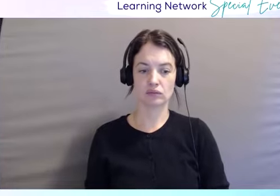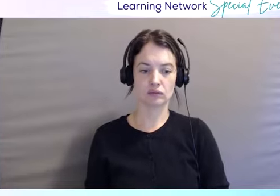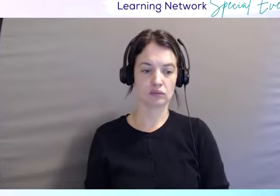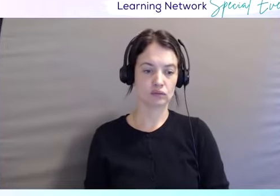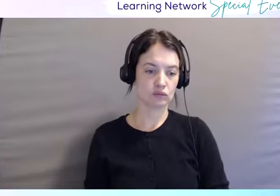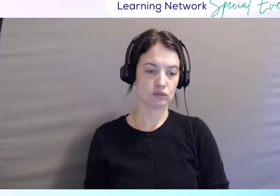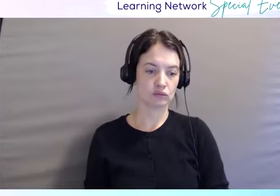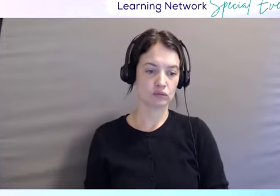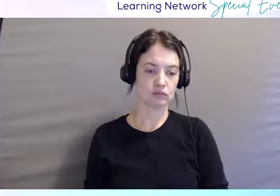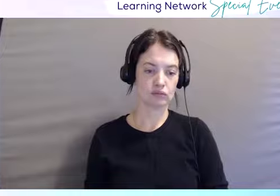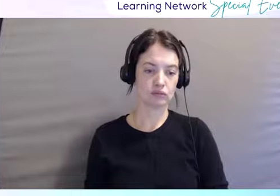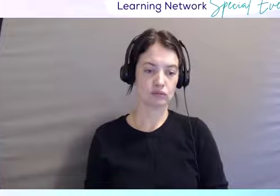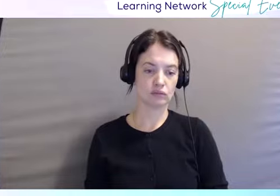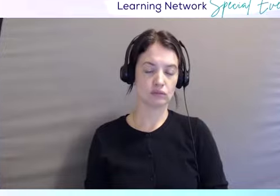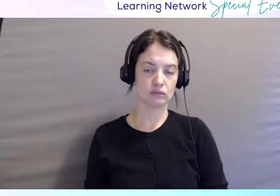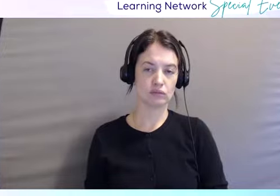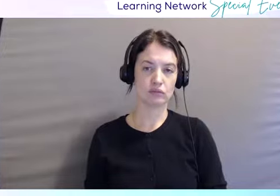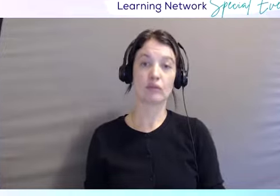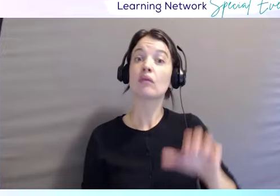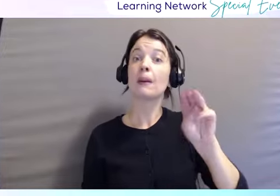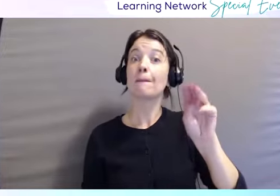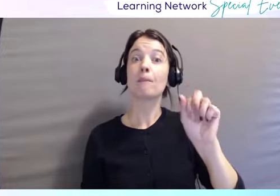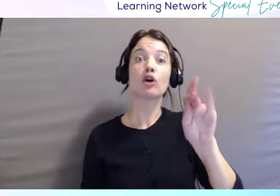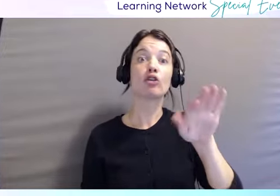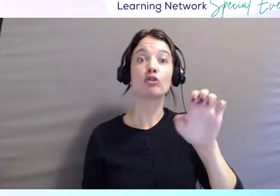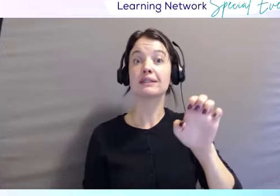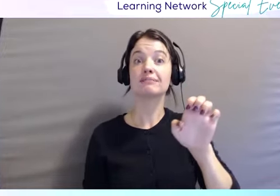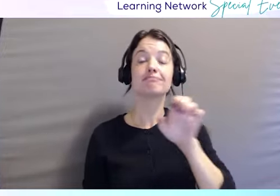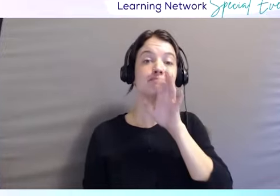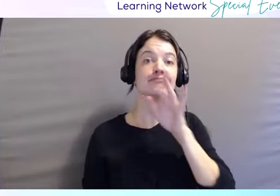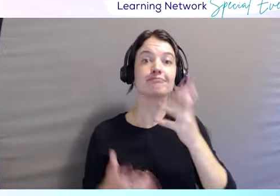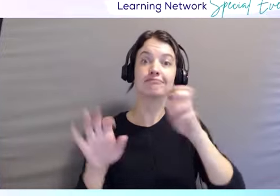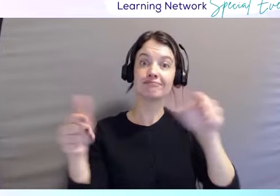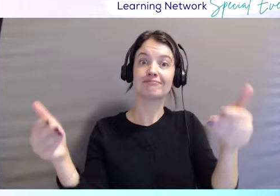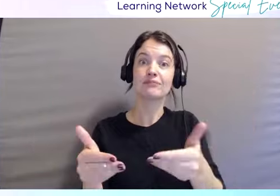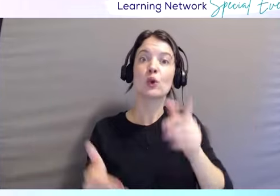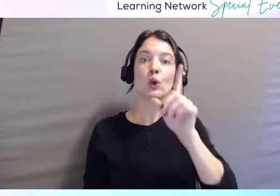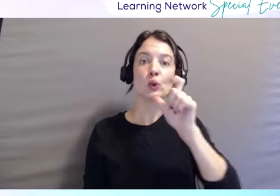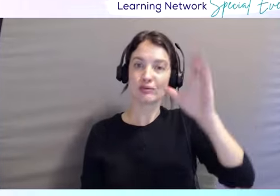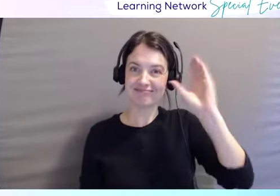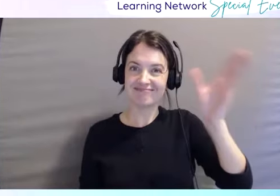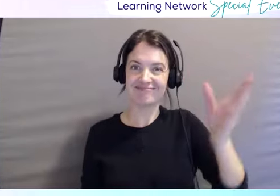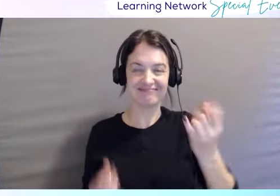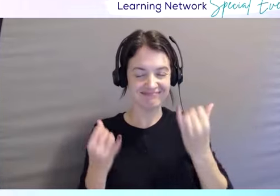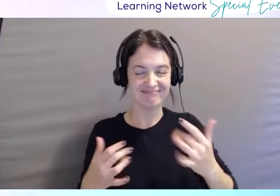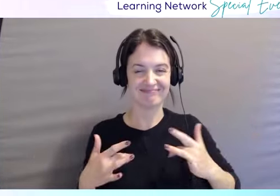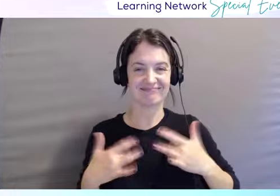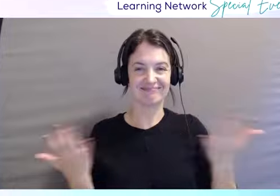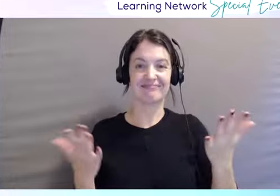I'd like to now introduce our speaker for today's special event. We are thrilled to be joined today by Dr.